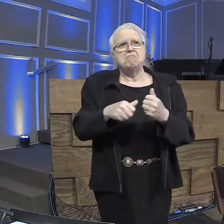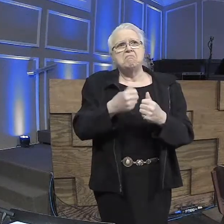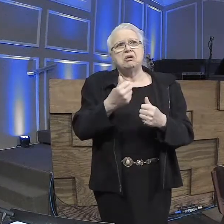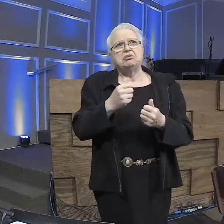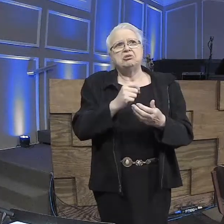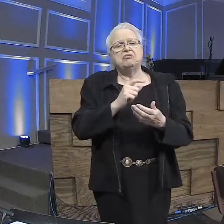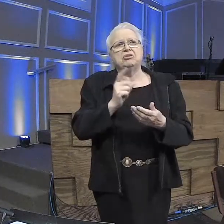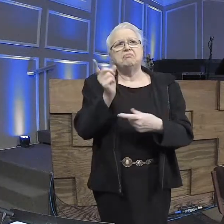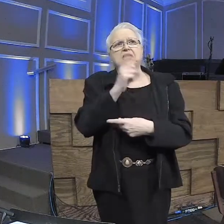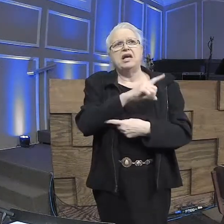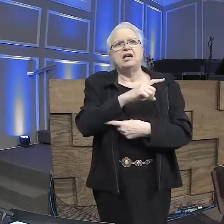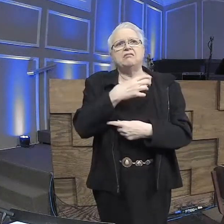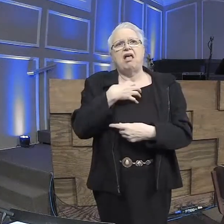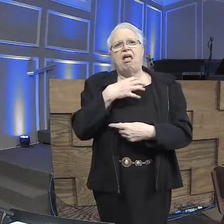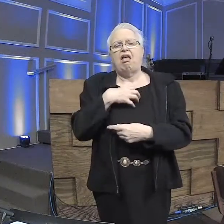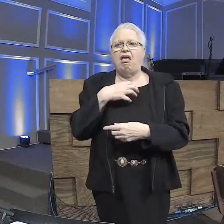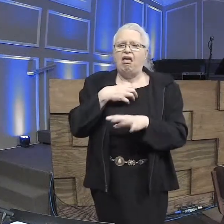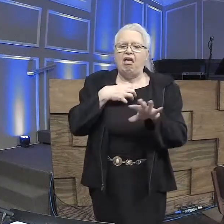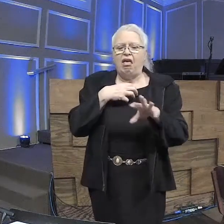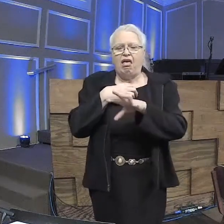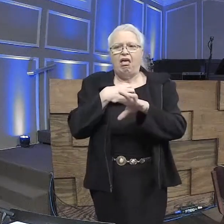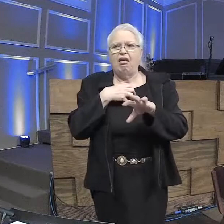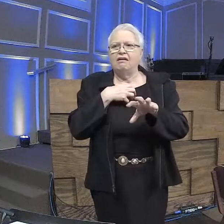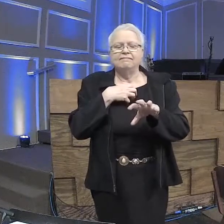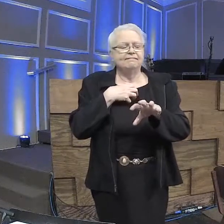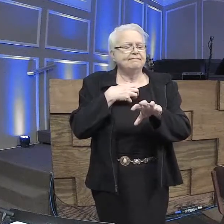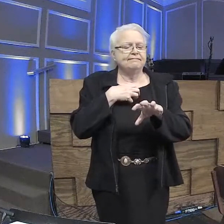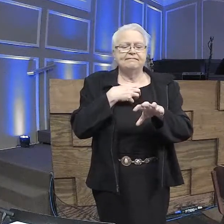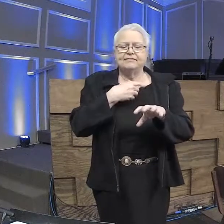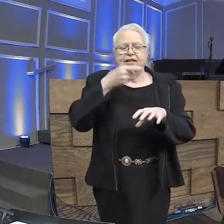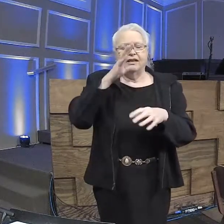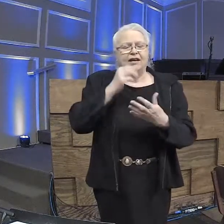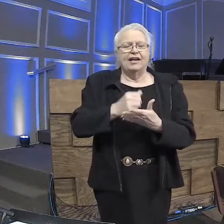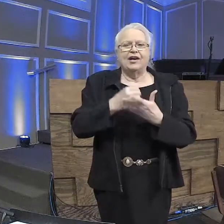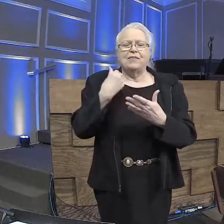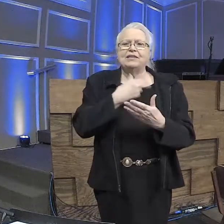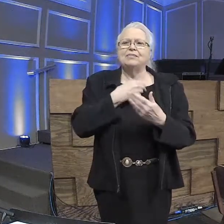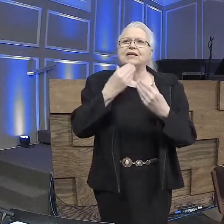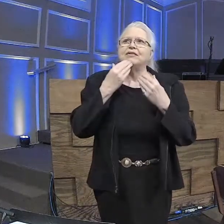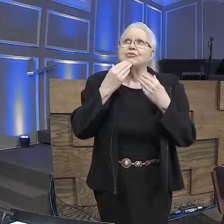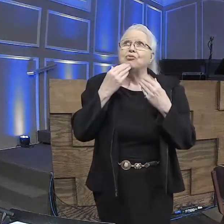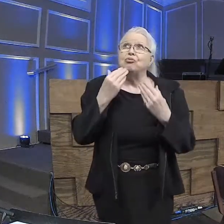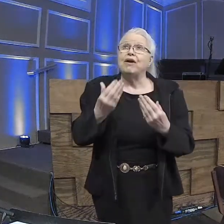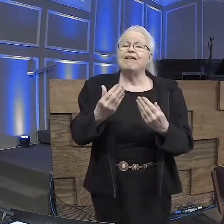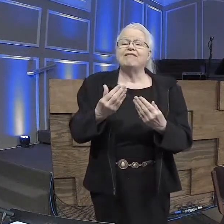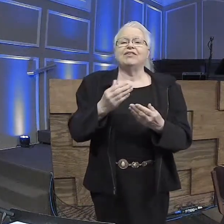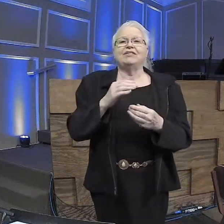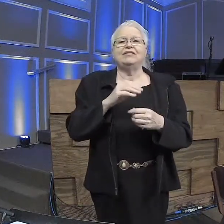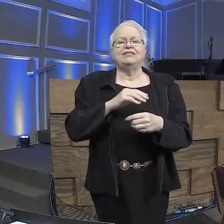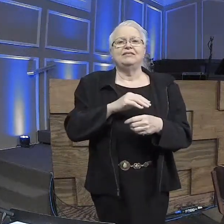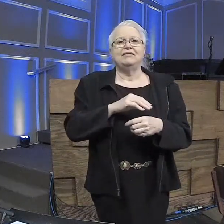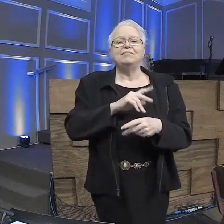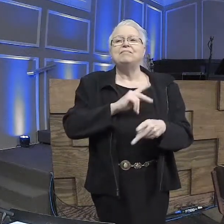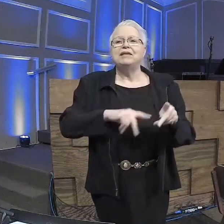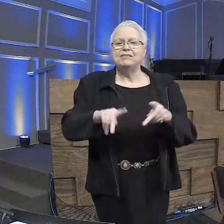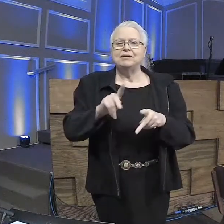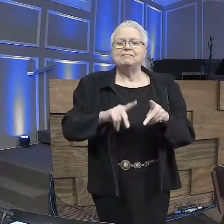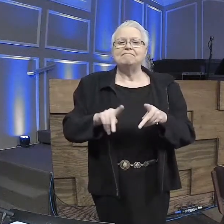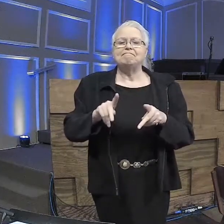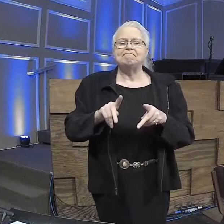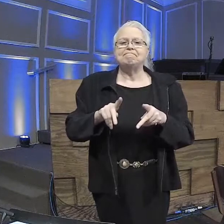God help us to be grateful people. Let me quit with this. Not only our unchanging purpose and our unifying